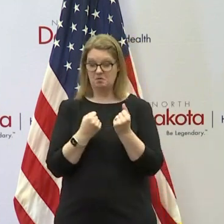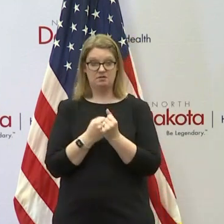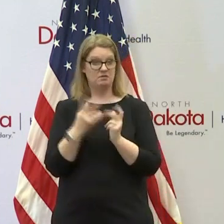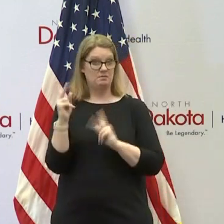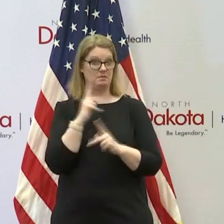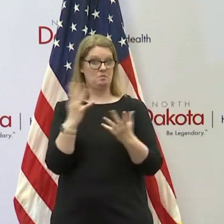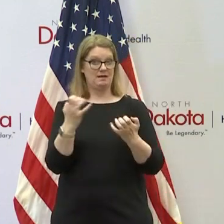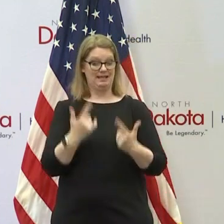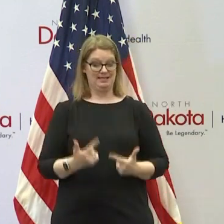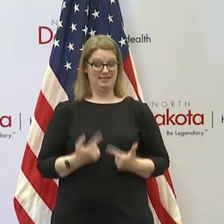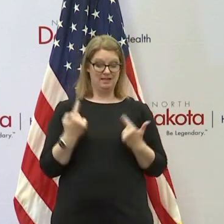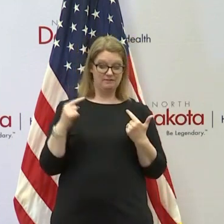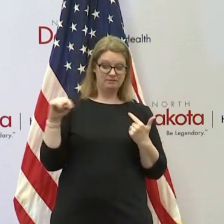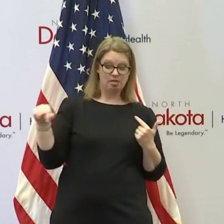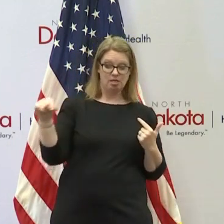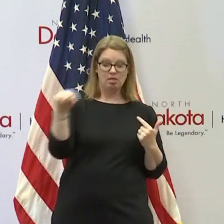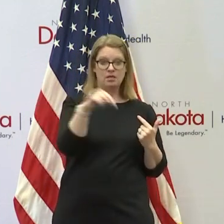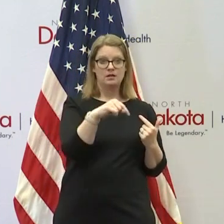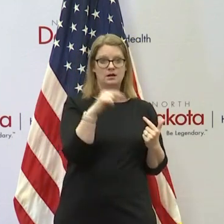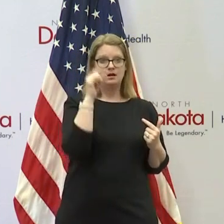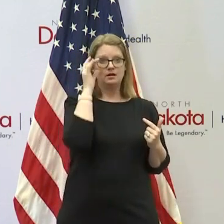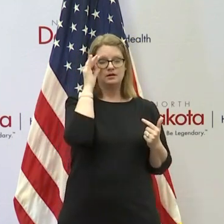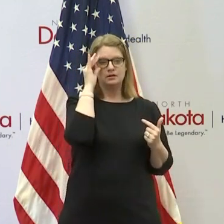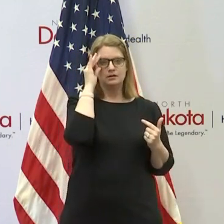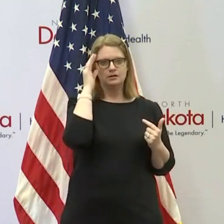live, but I'm not for